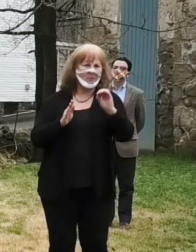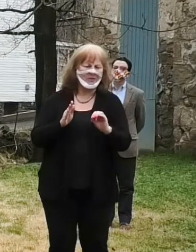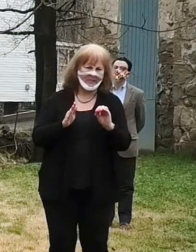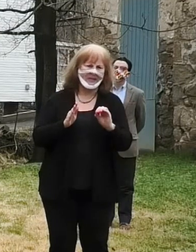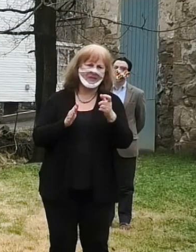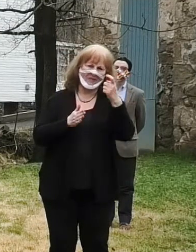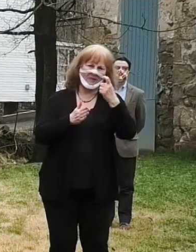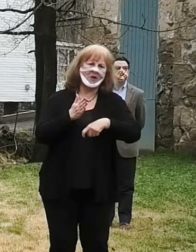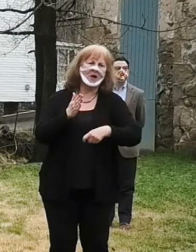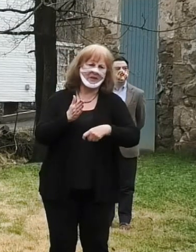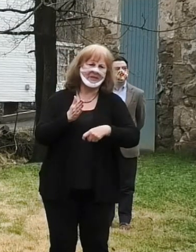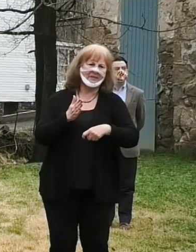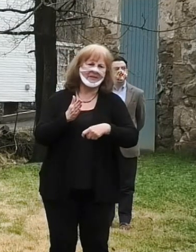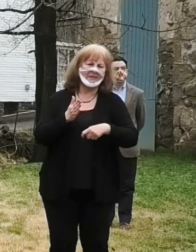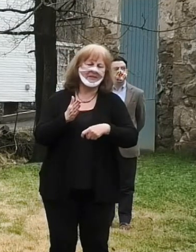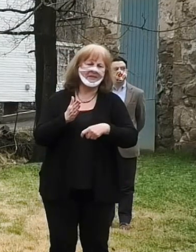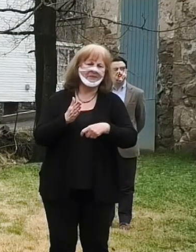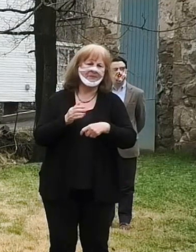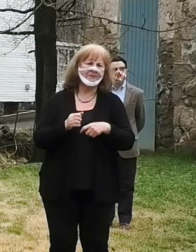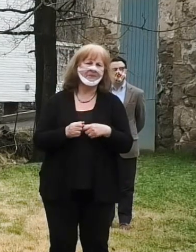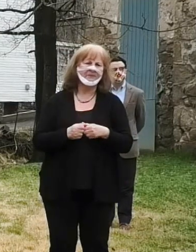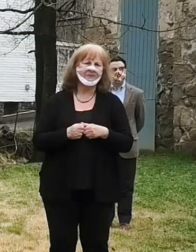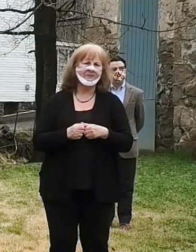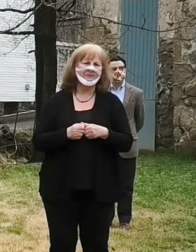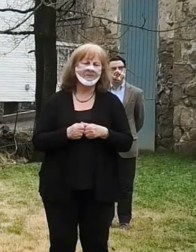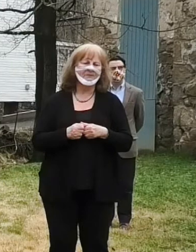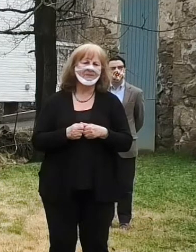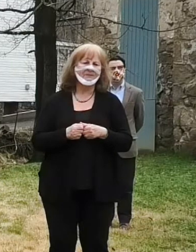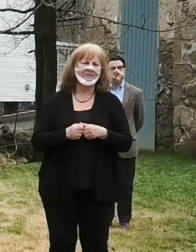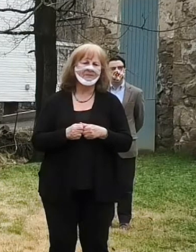of the costs of